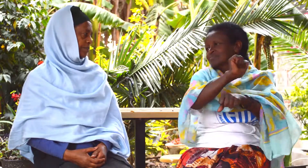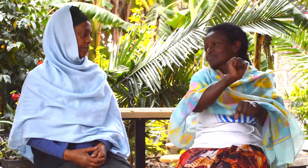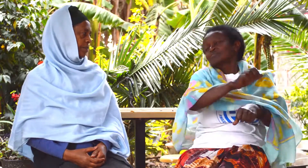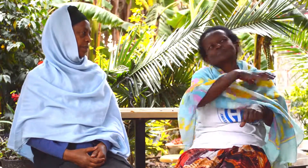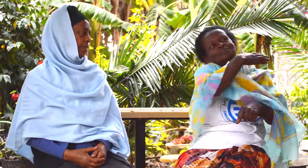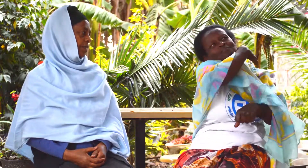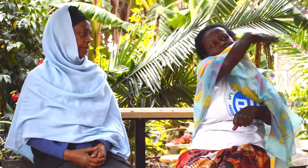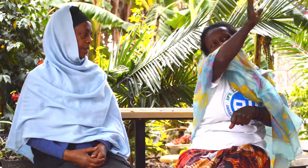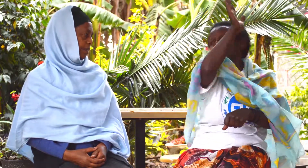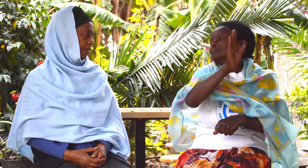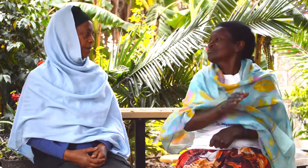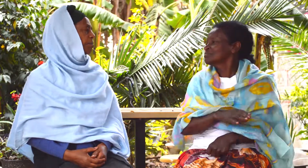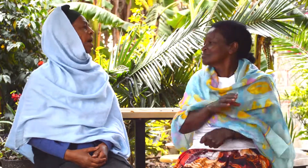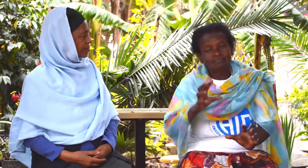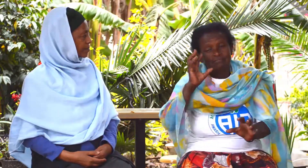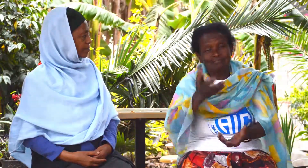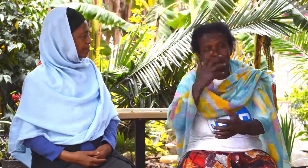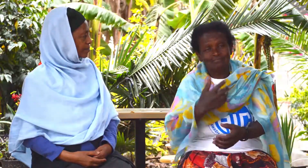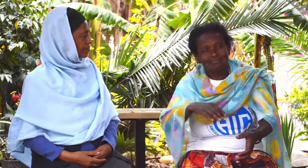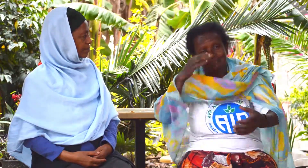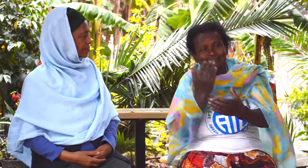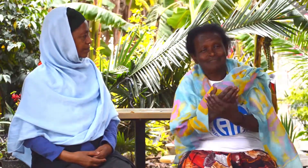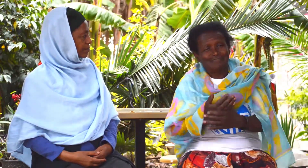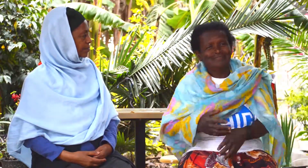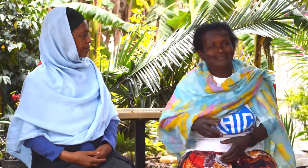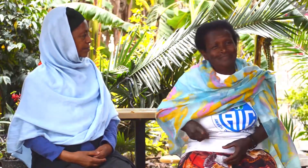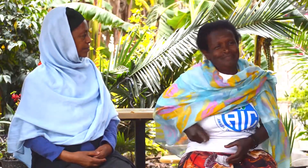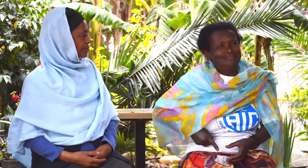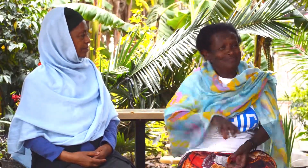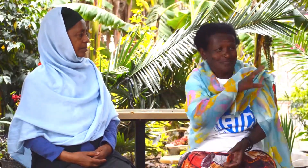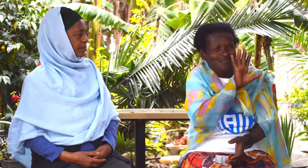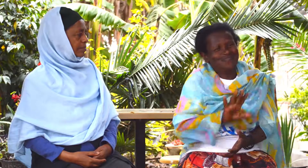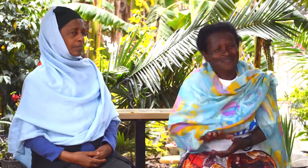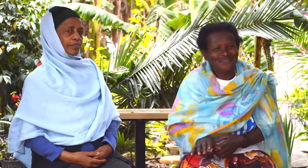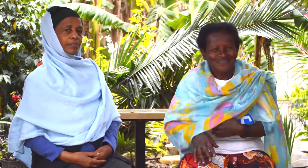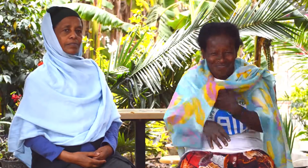car and he left me there.